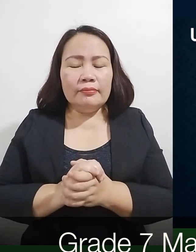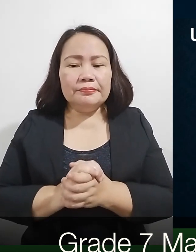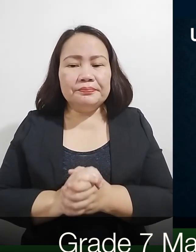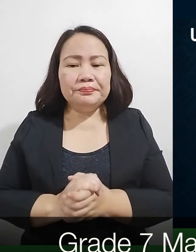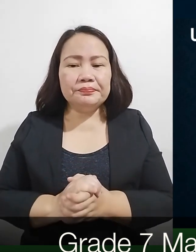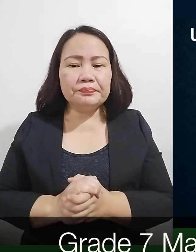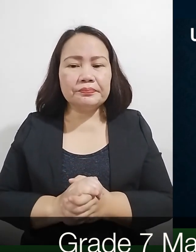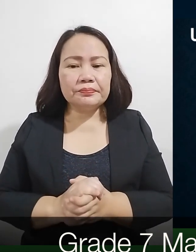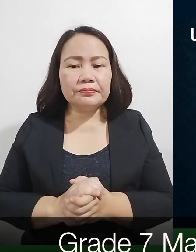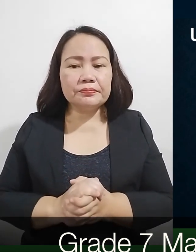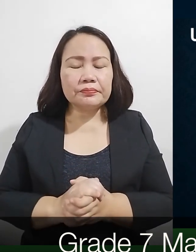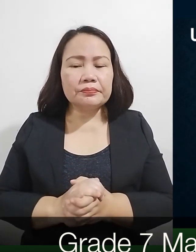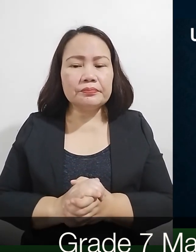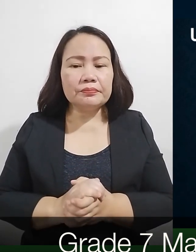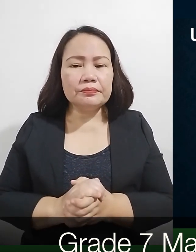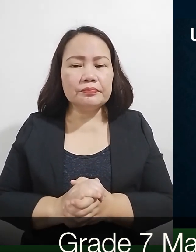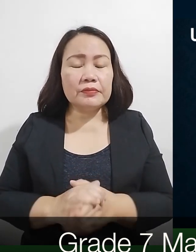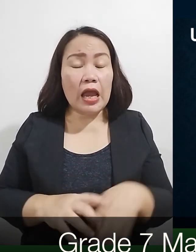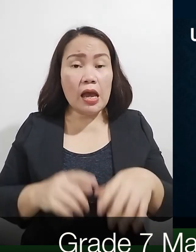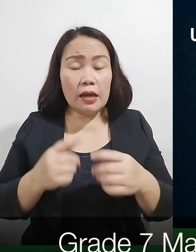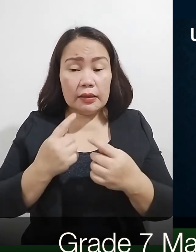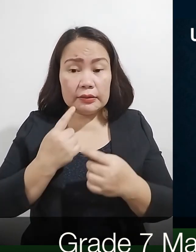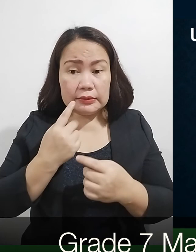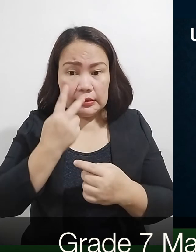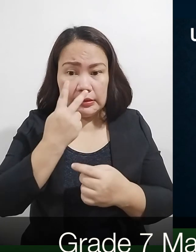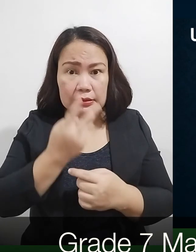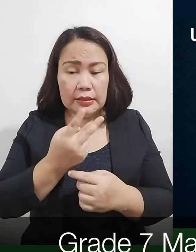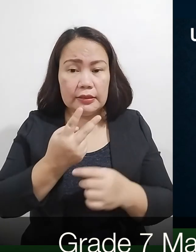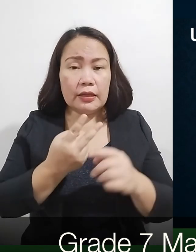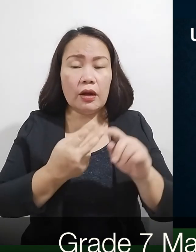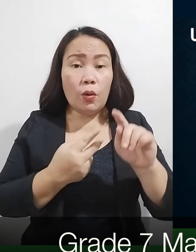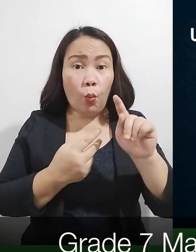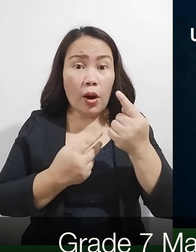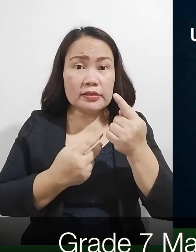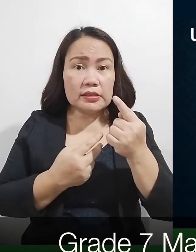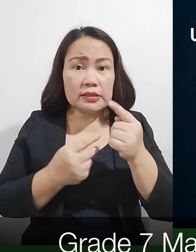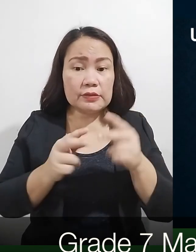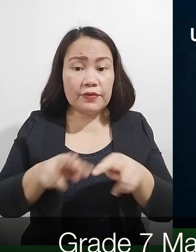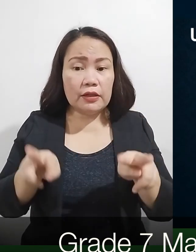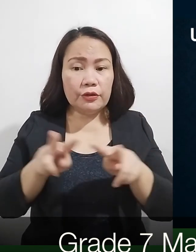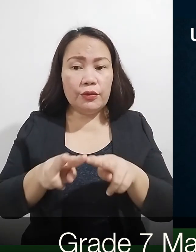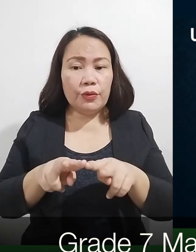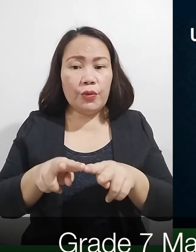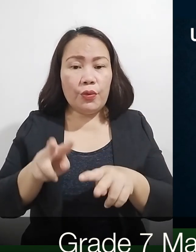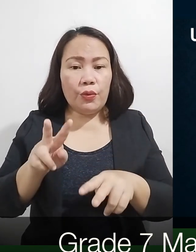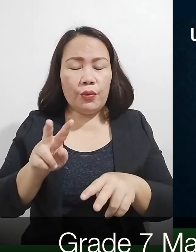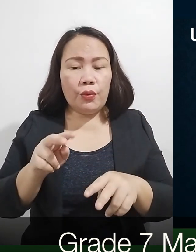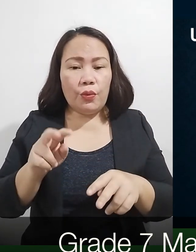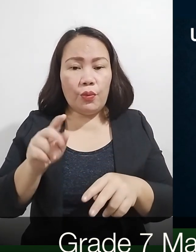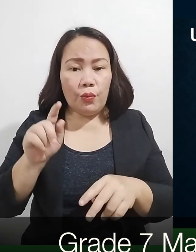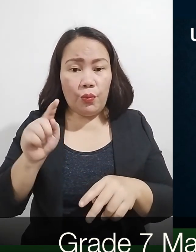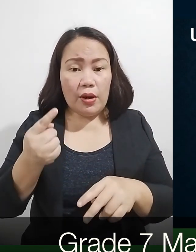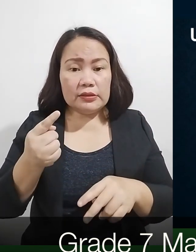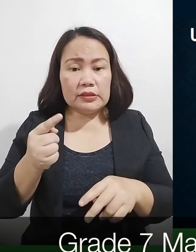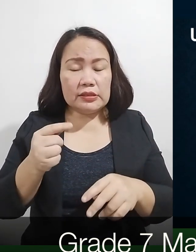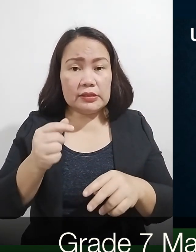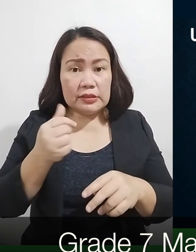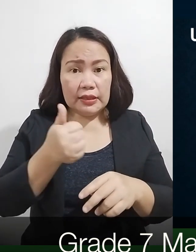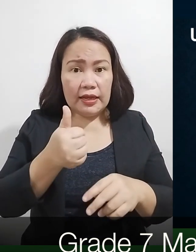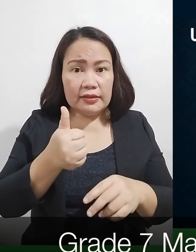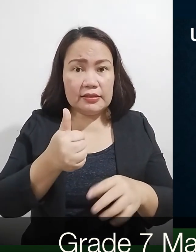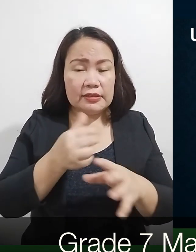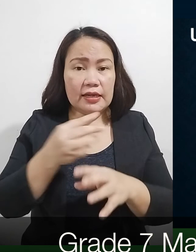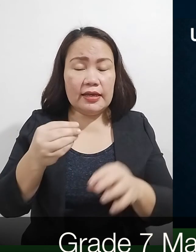dyan, punta ka na muna dun sa kanilang ones value. So, ito yung ones, tens, hundreds. So,